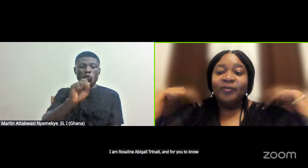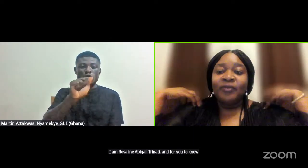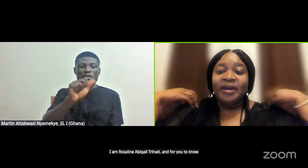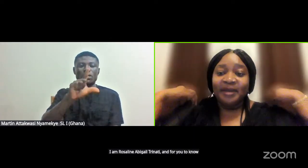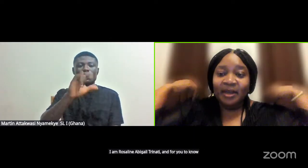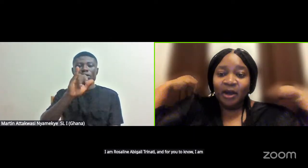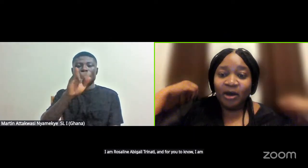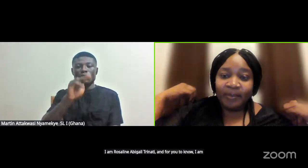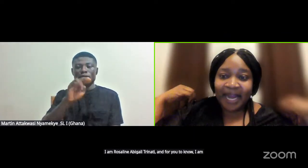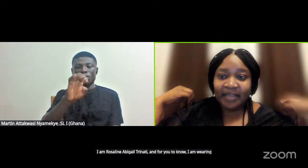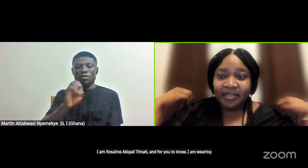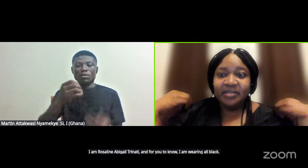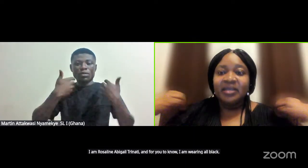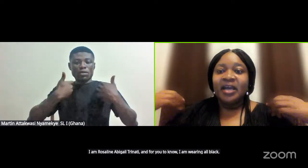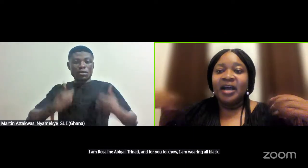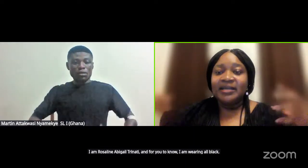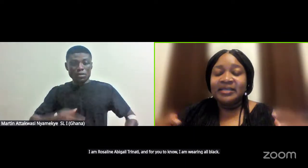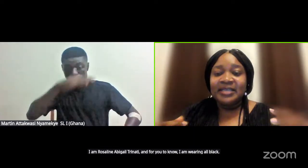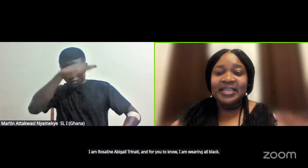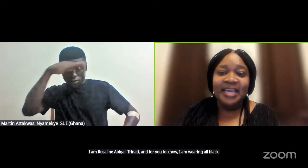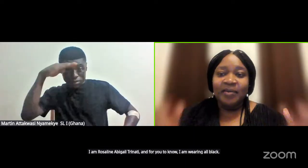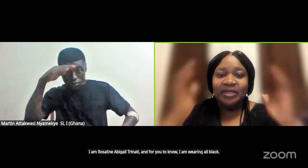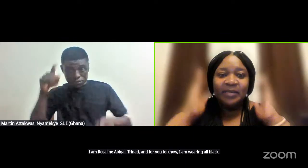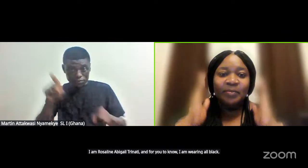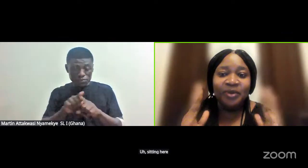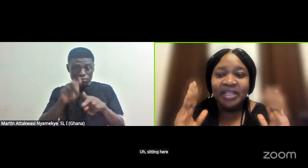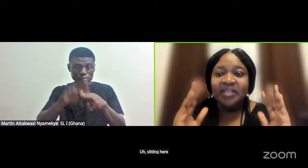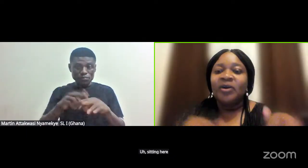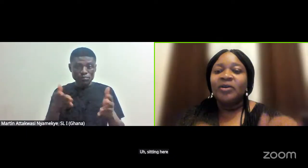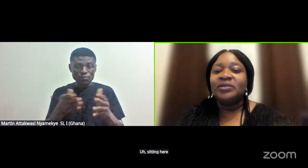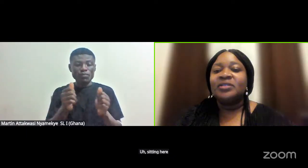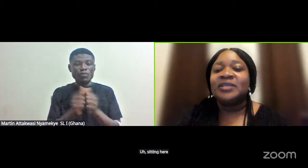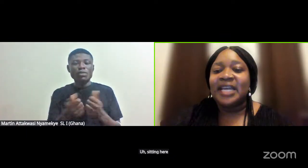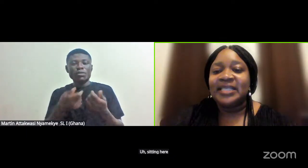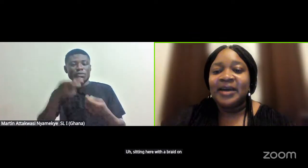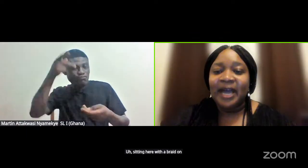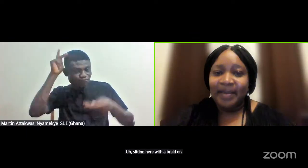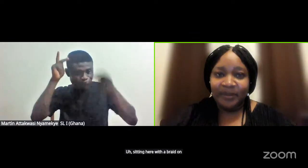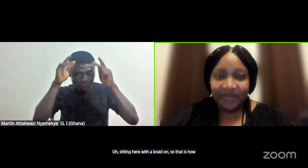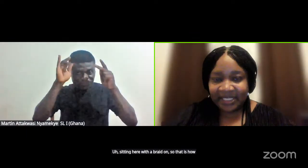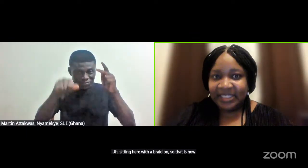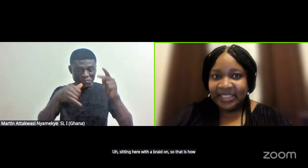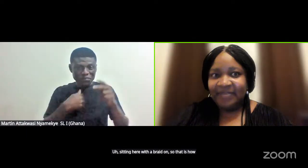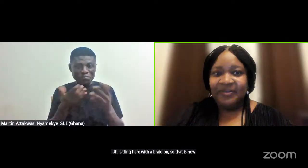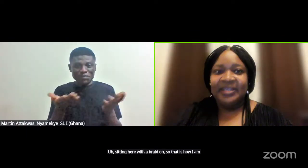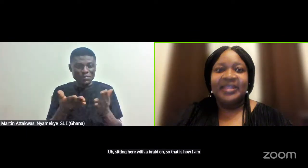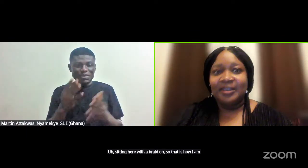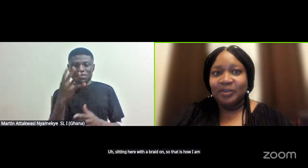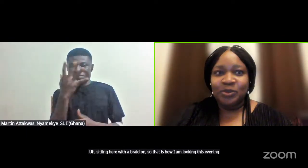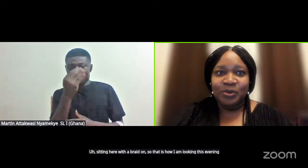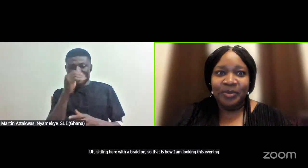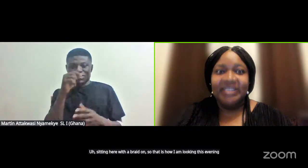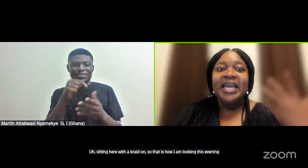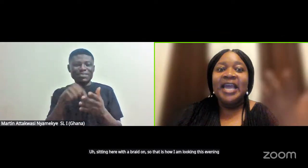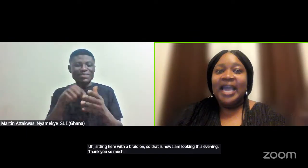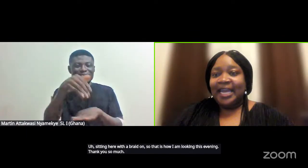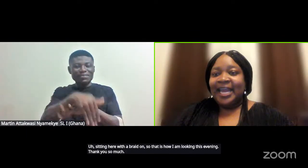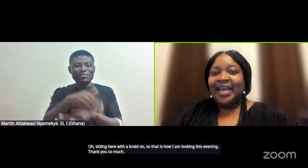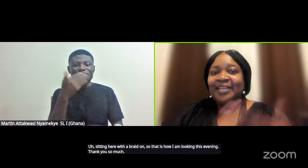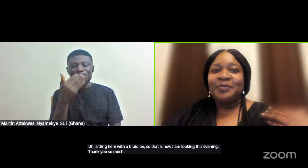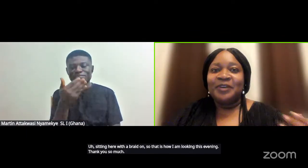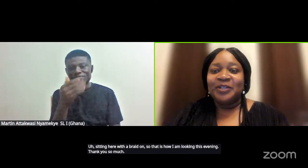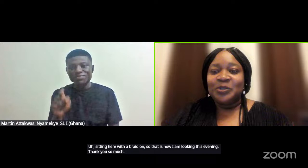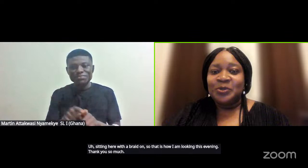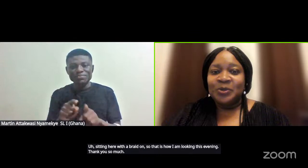am wearing all black, sitting here with a braid on. So that is how I am looking this evening. Thank you so much. And I